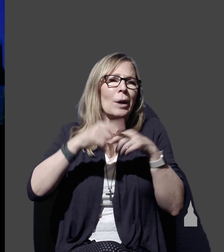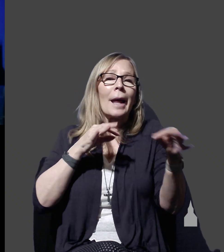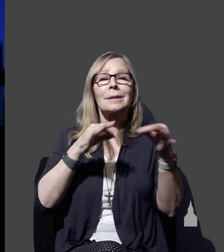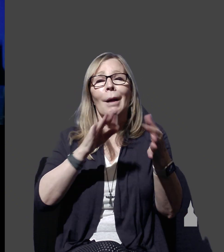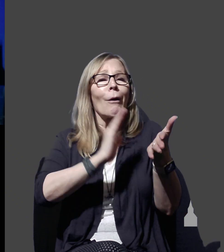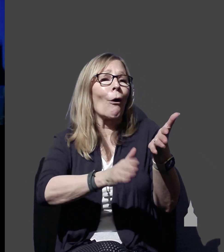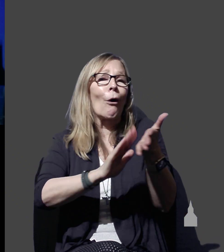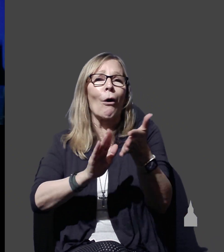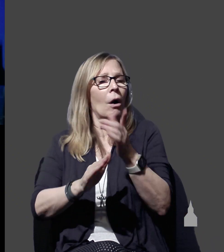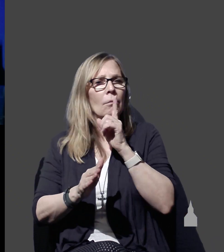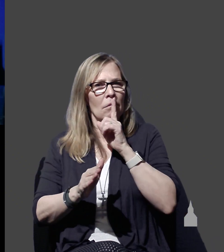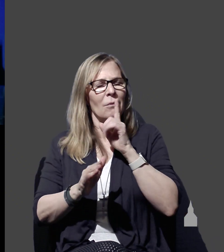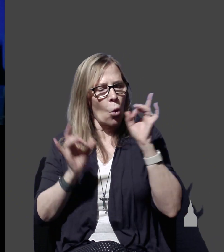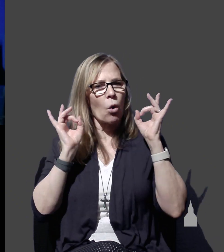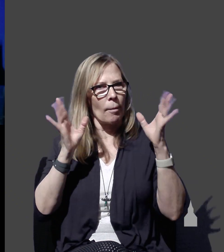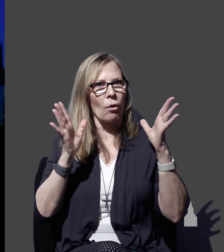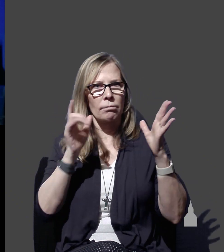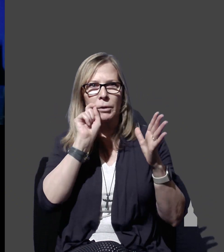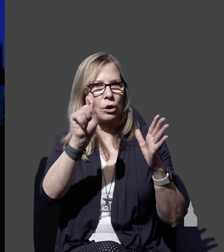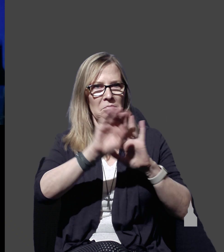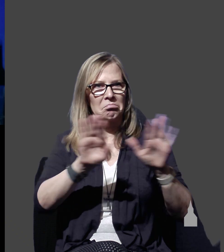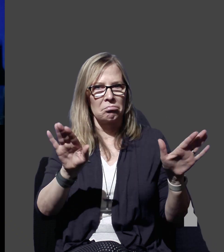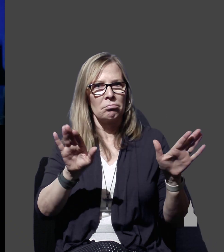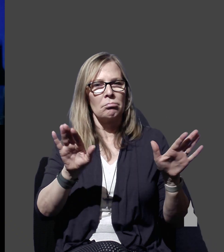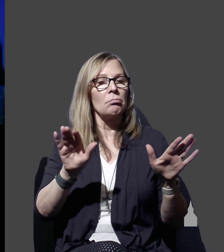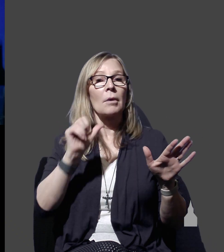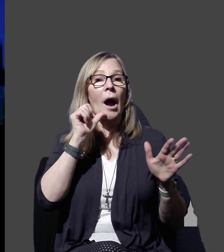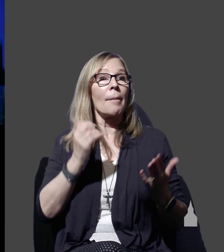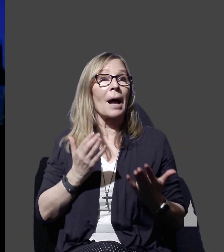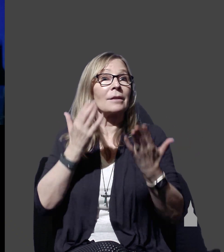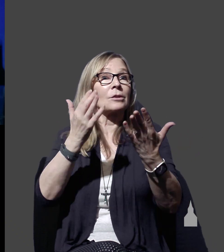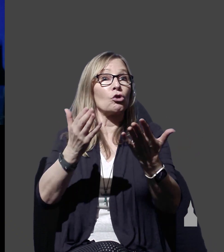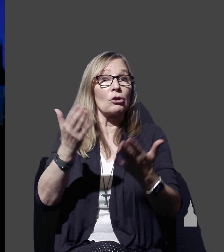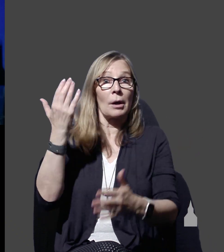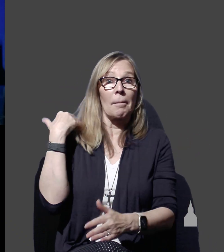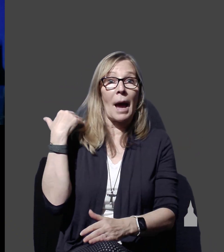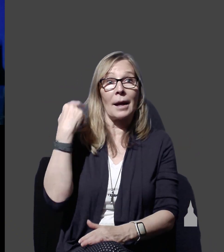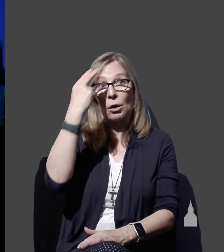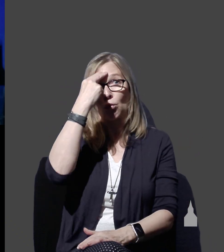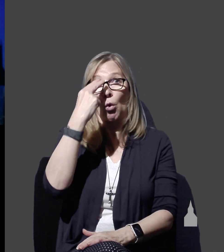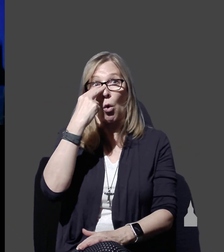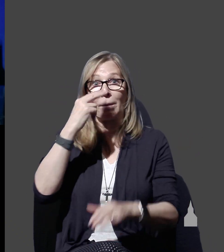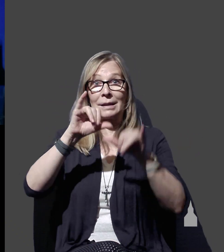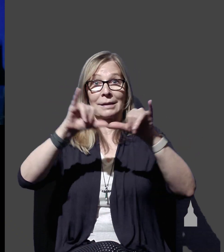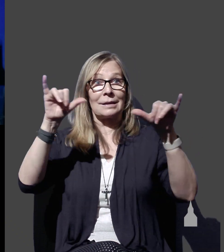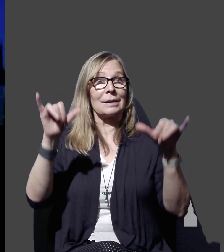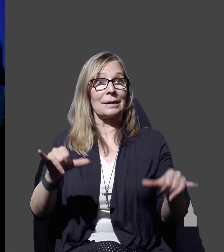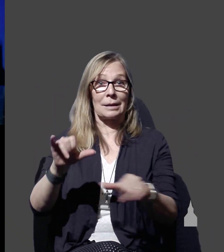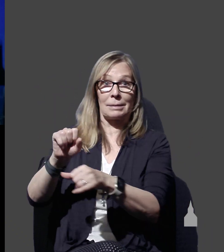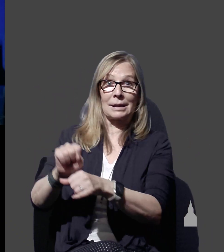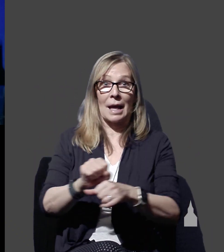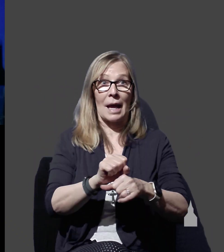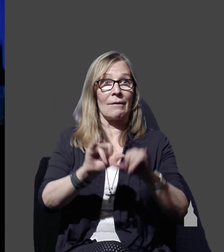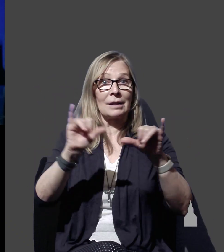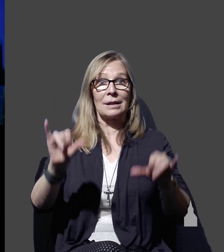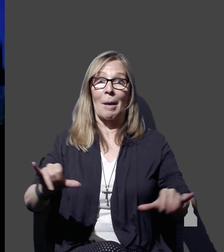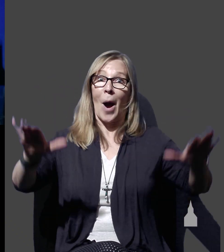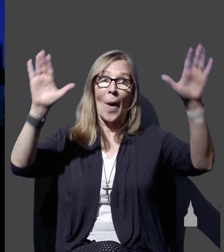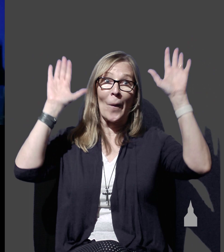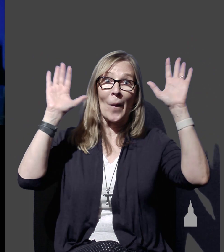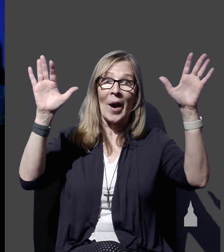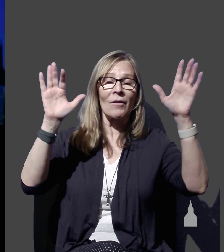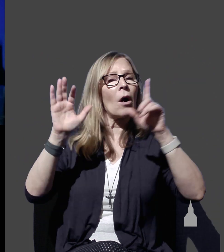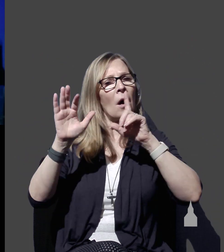horrible. And I'm not suggesting to you that the slavery of the Roman Empire was wonderful. I'm just trying to suggest to you that it